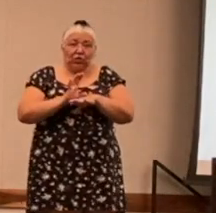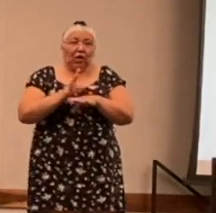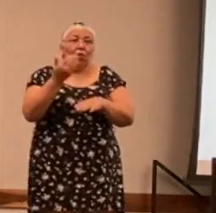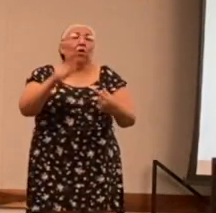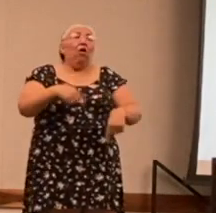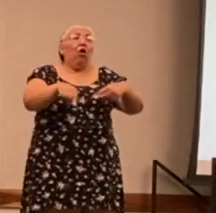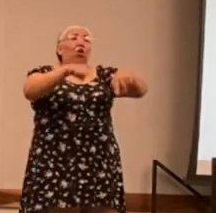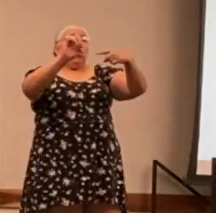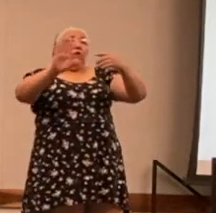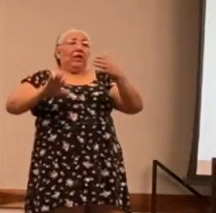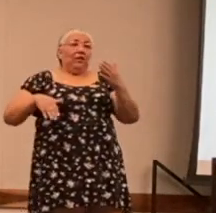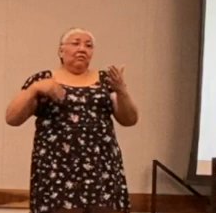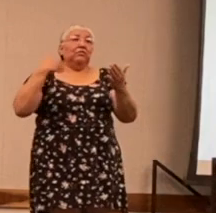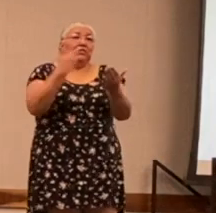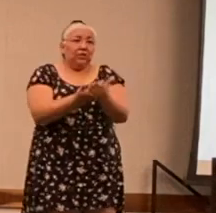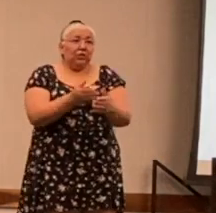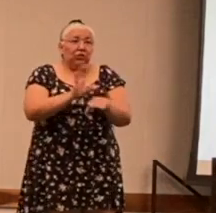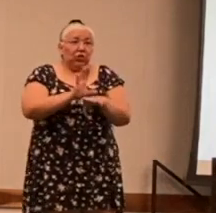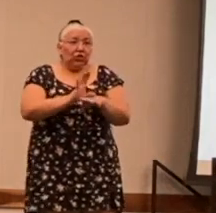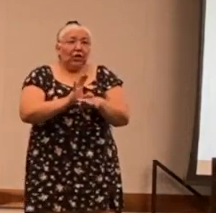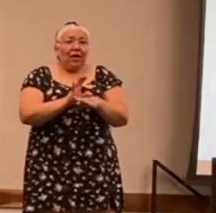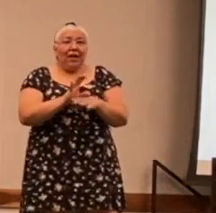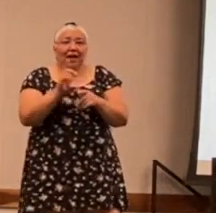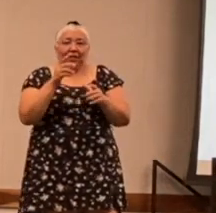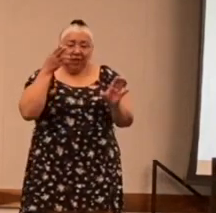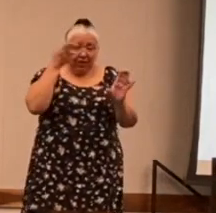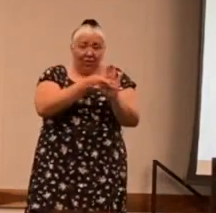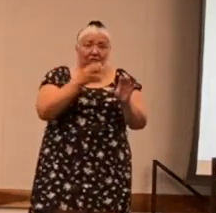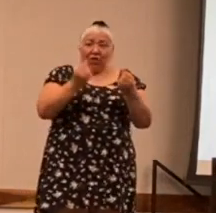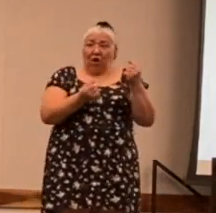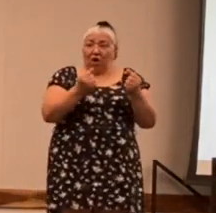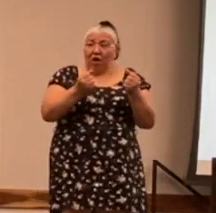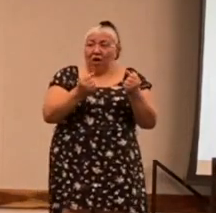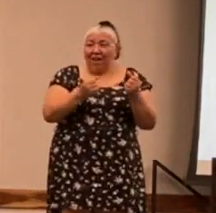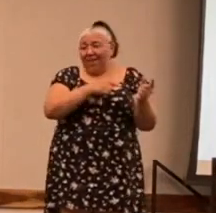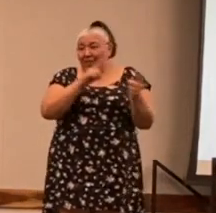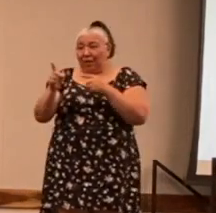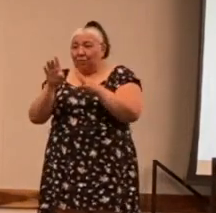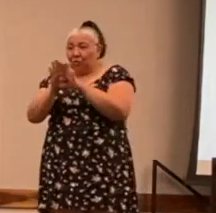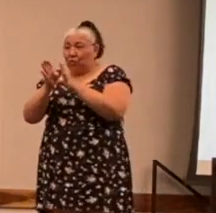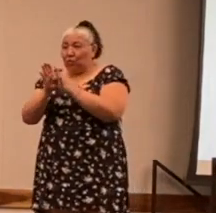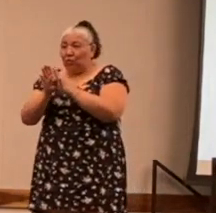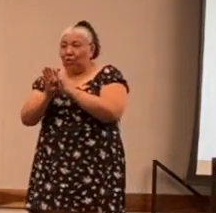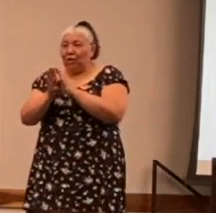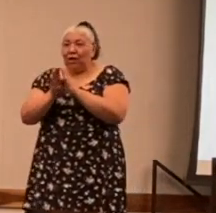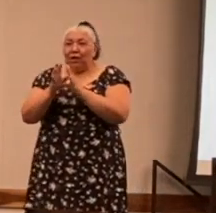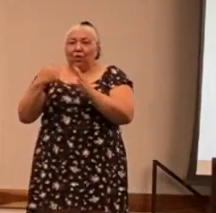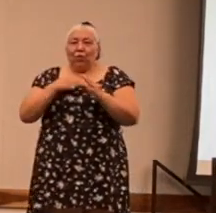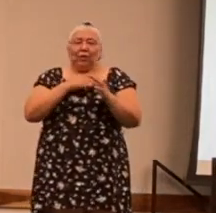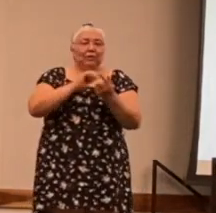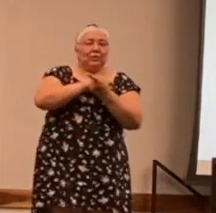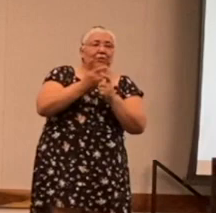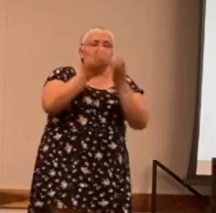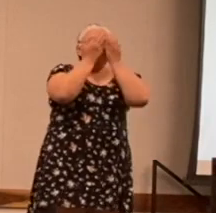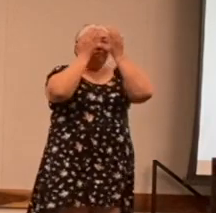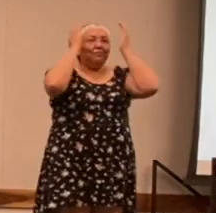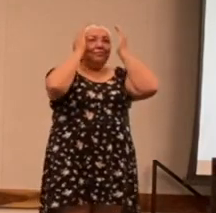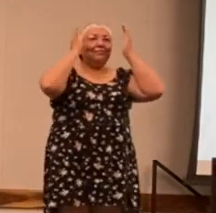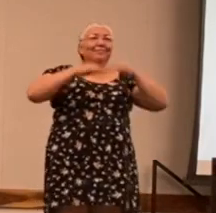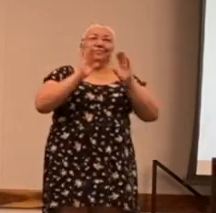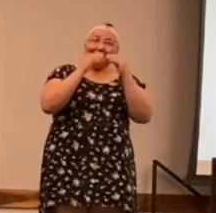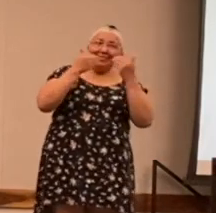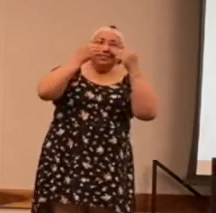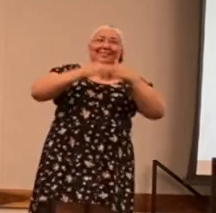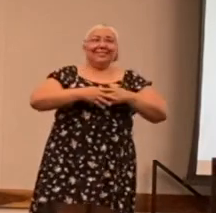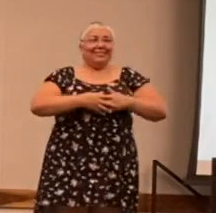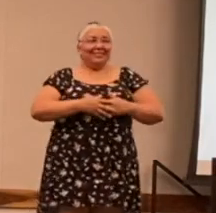arguing all the way to church, right? And by the time we get out of the car, and by the time we come to the door, we put on our masks and we're putting on our